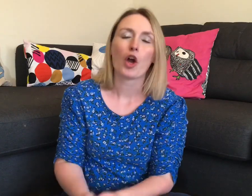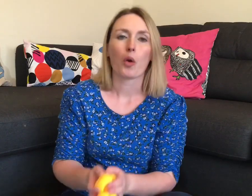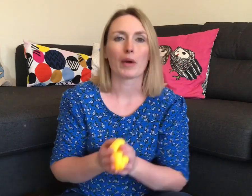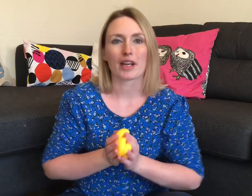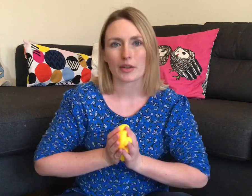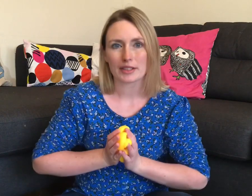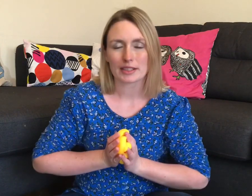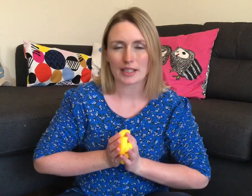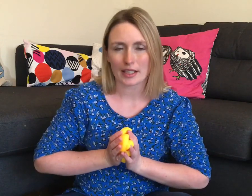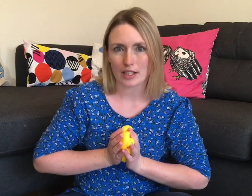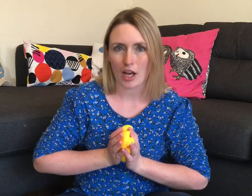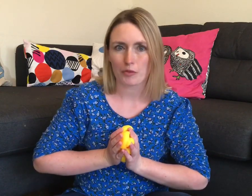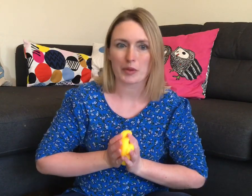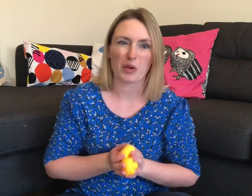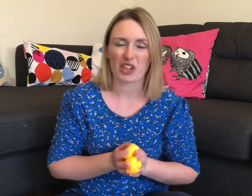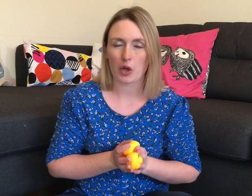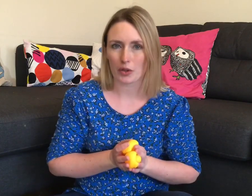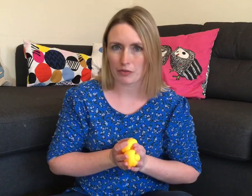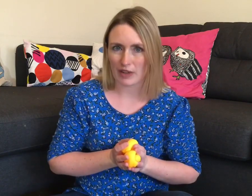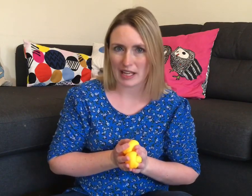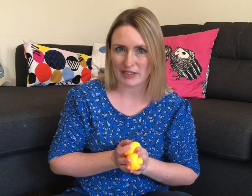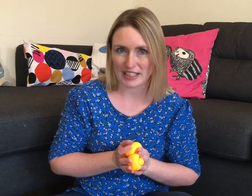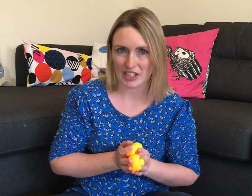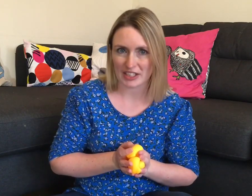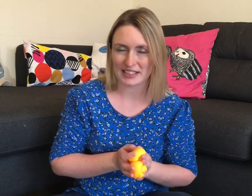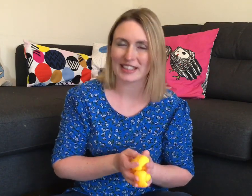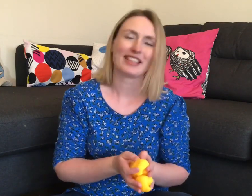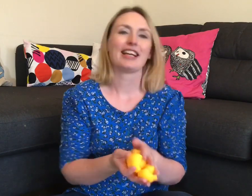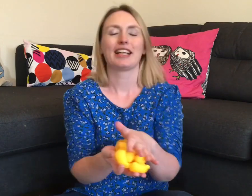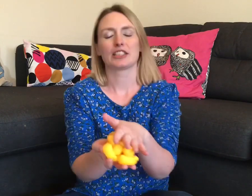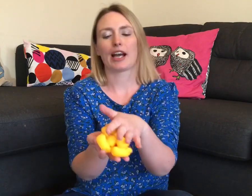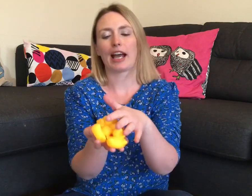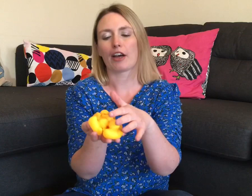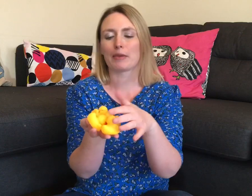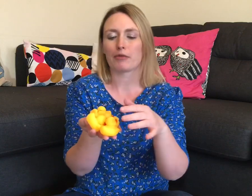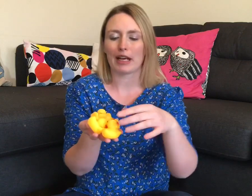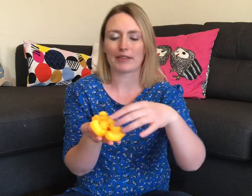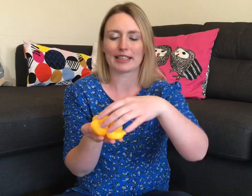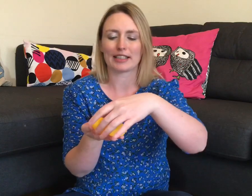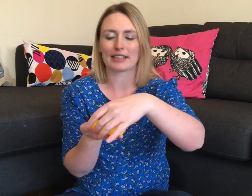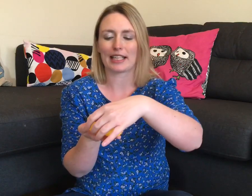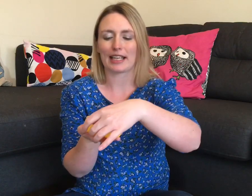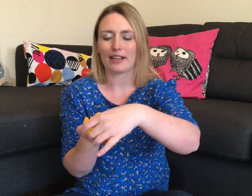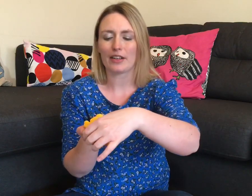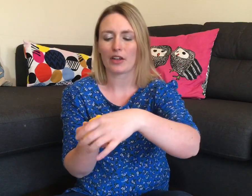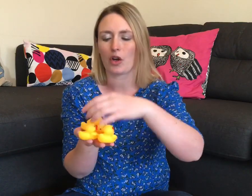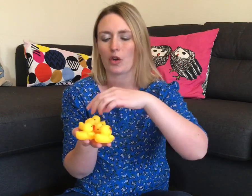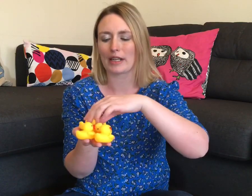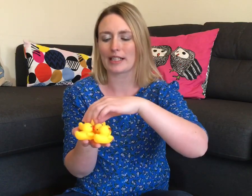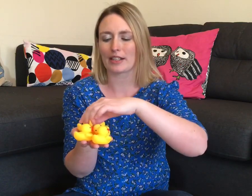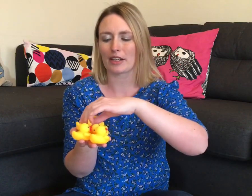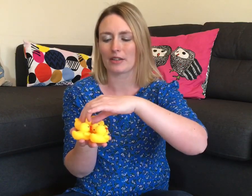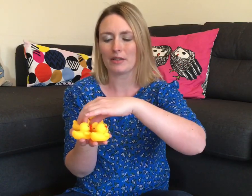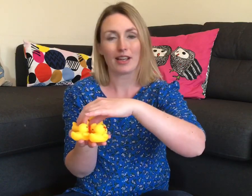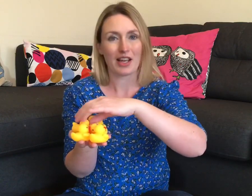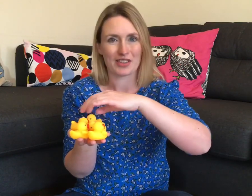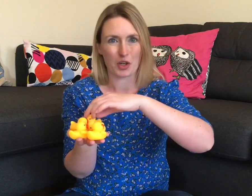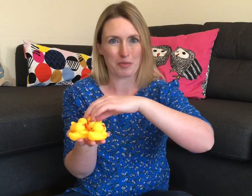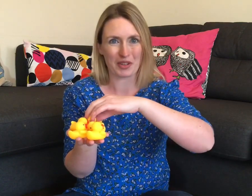We're going to start off with one called Five Little Ducks. So I have my five little ducks here all ready to go so I hope you can